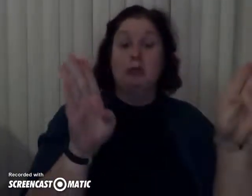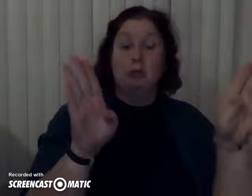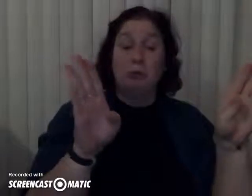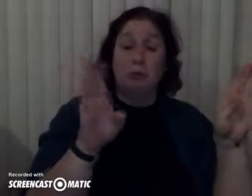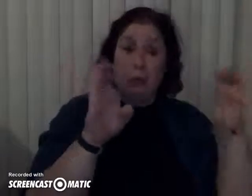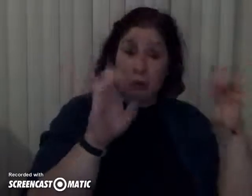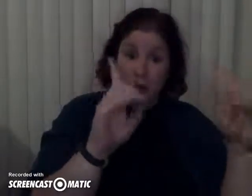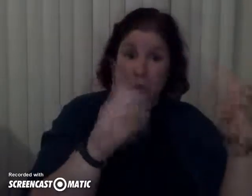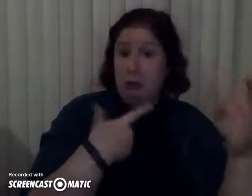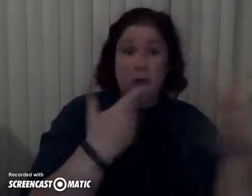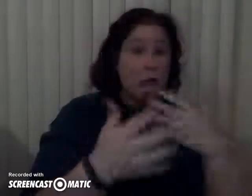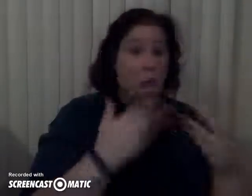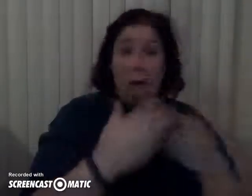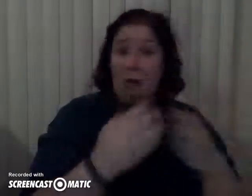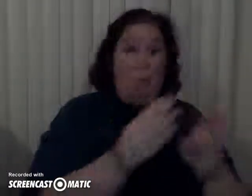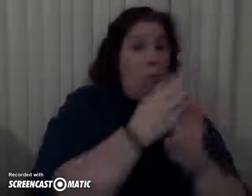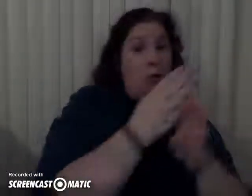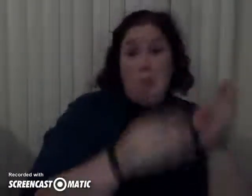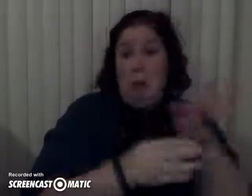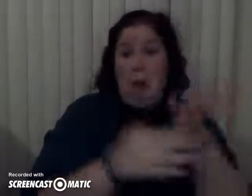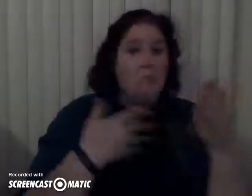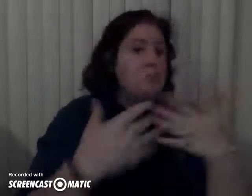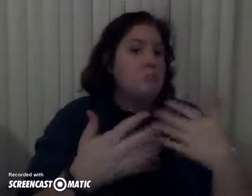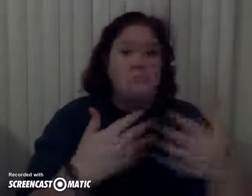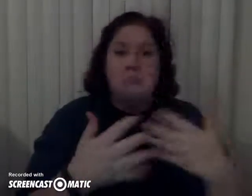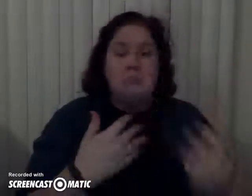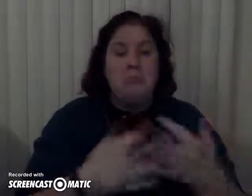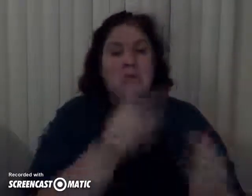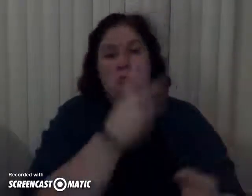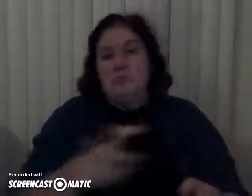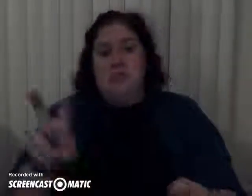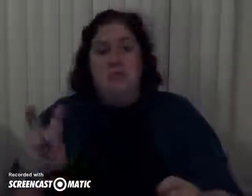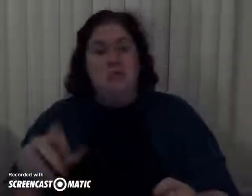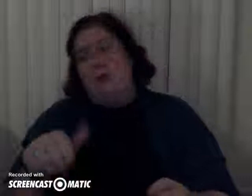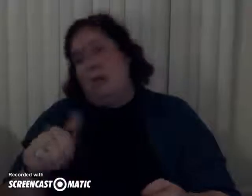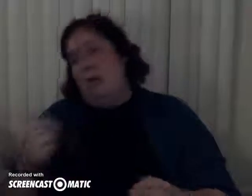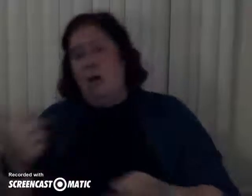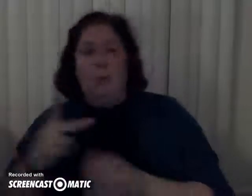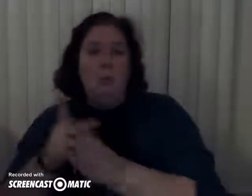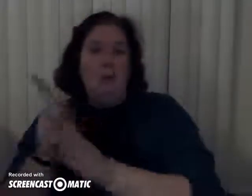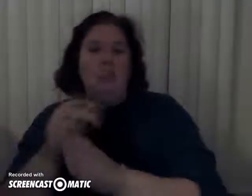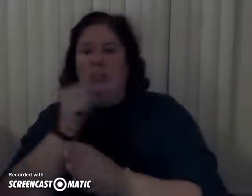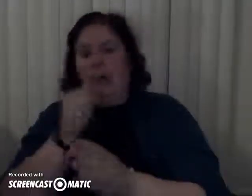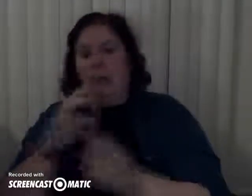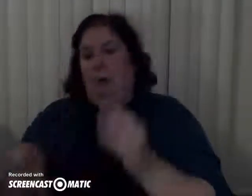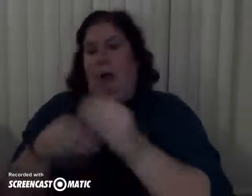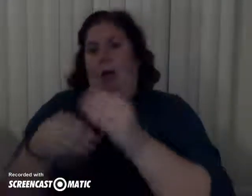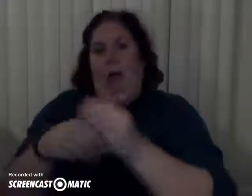minor or major was. So if you decided to go to another field, it wouldn't necessarily mean you had to go extra years of college.